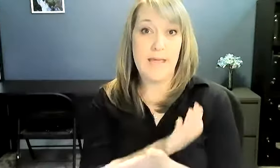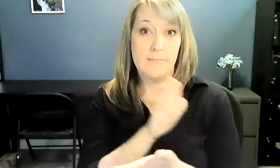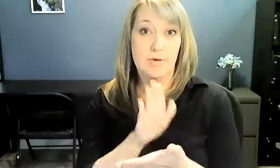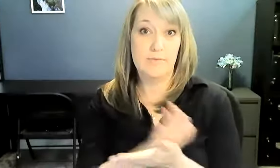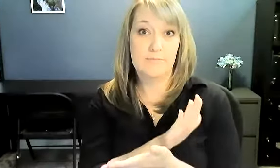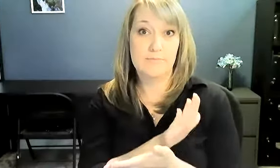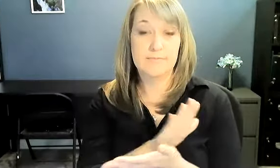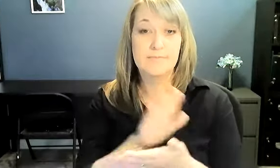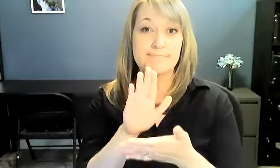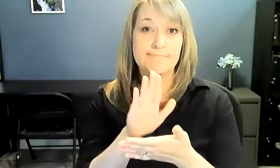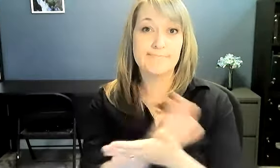paper.